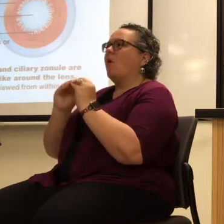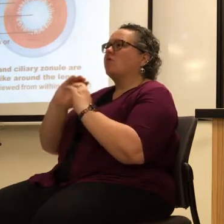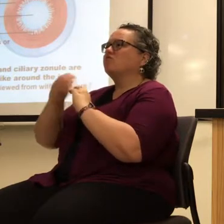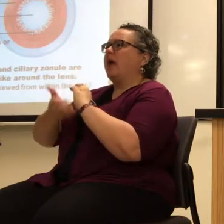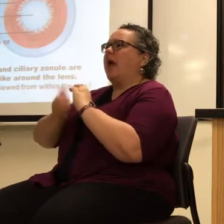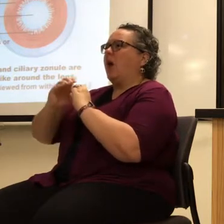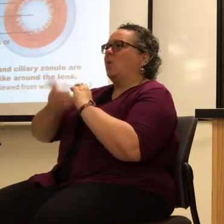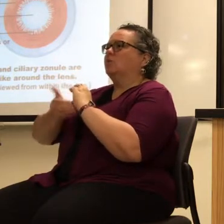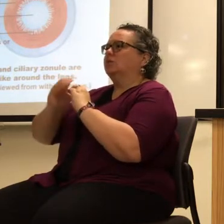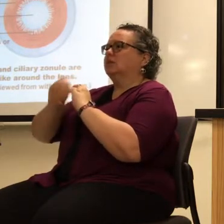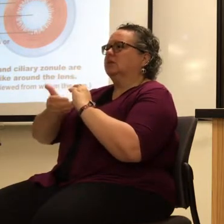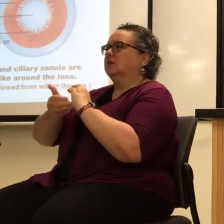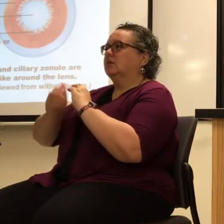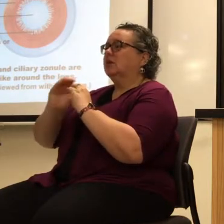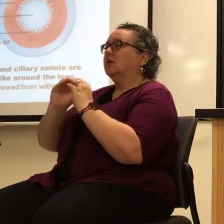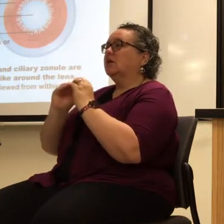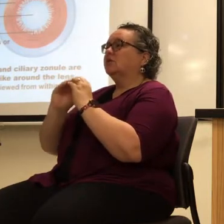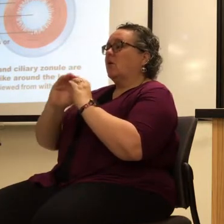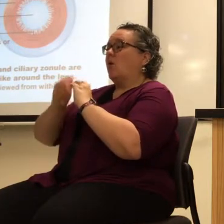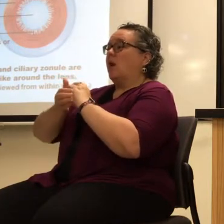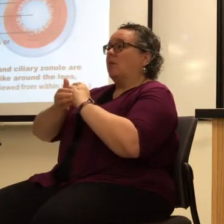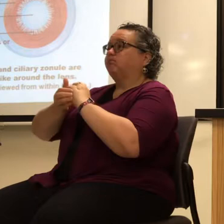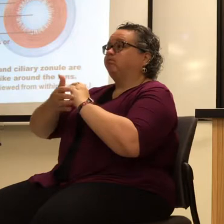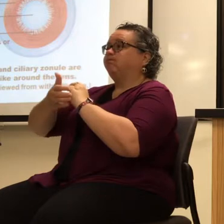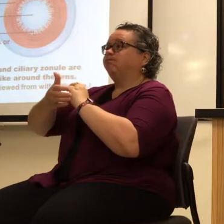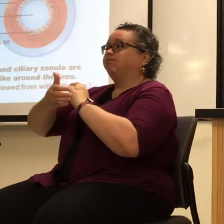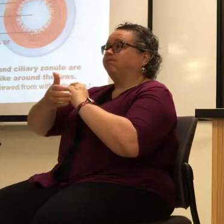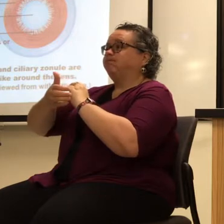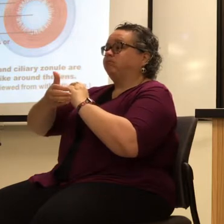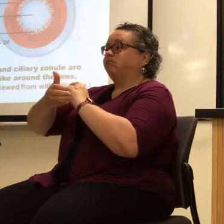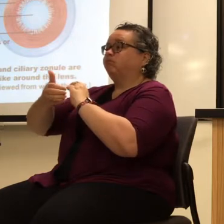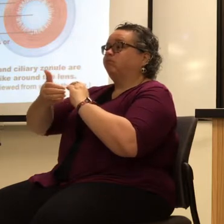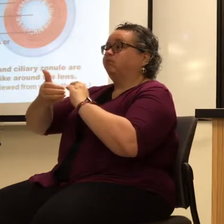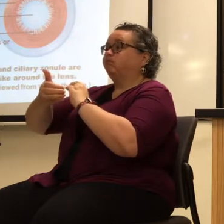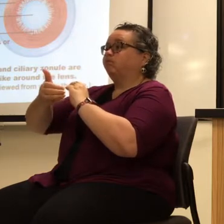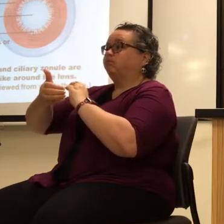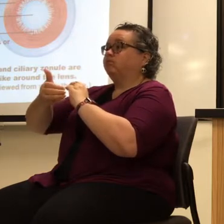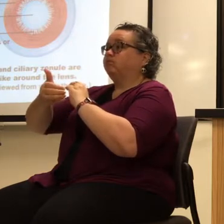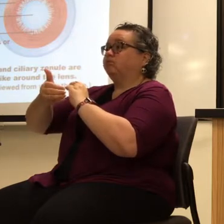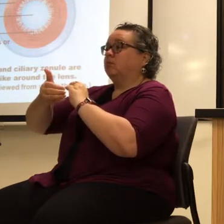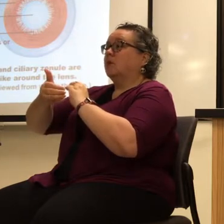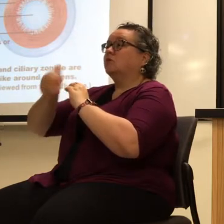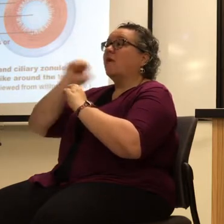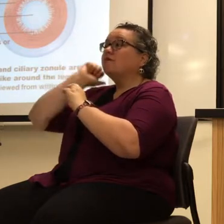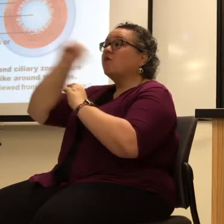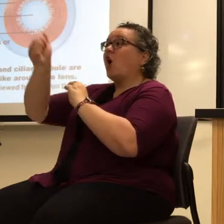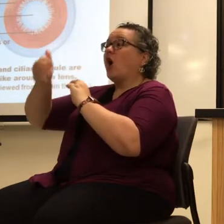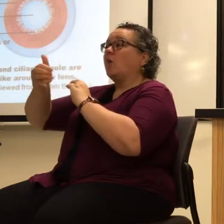and that bends the light rays more to see something right in front of your face. We call that lens accommodation.